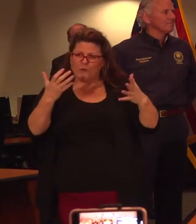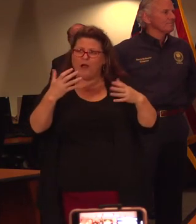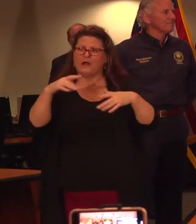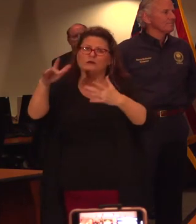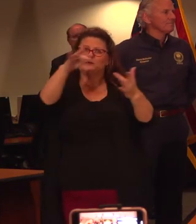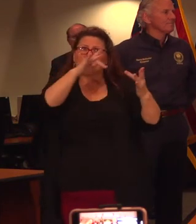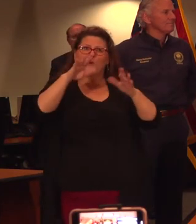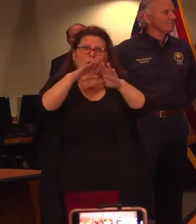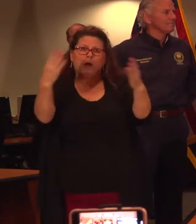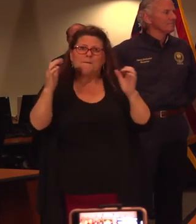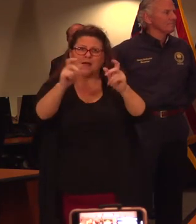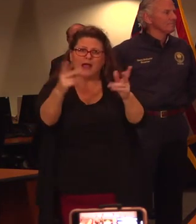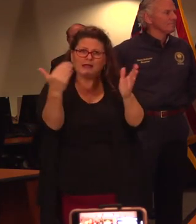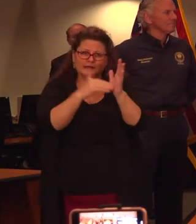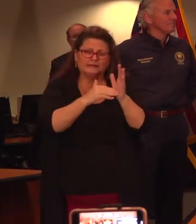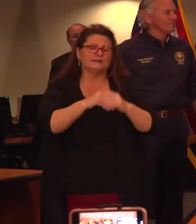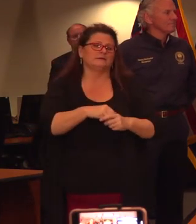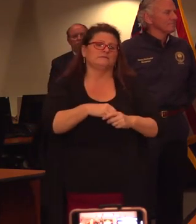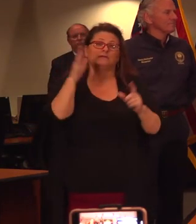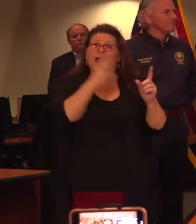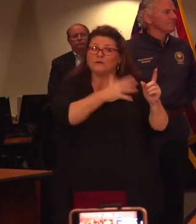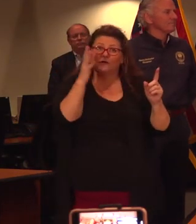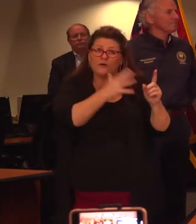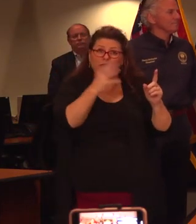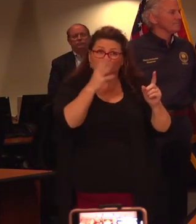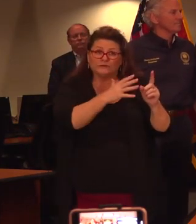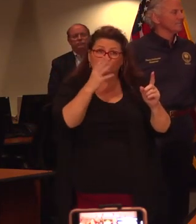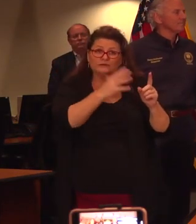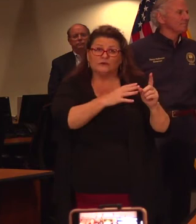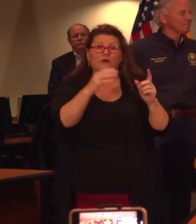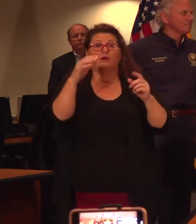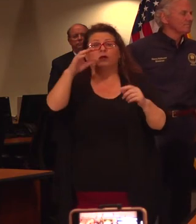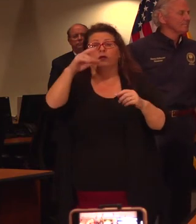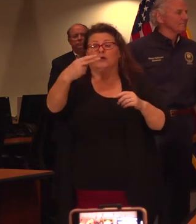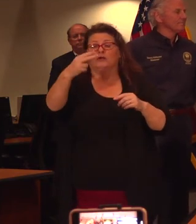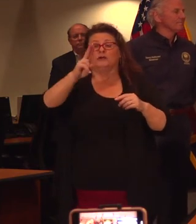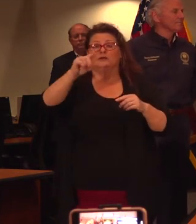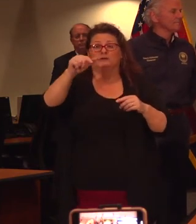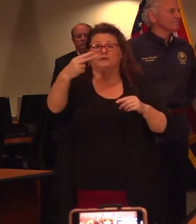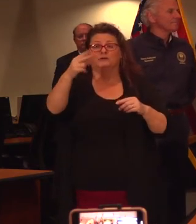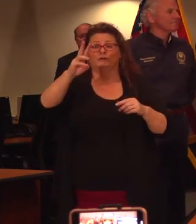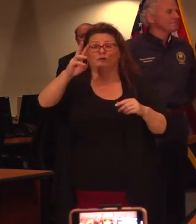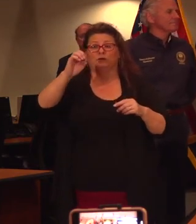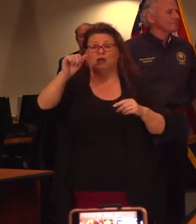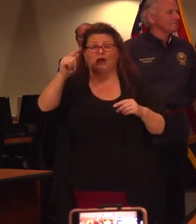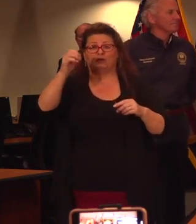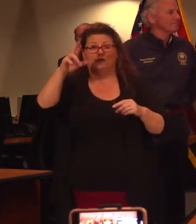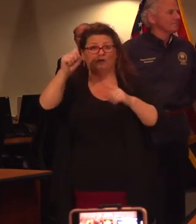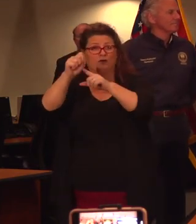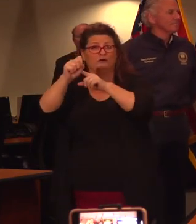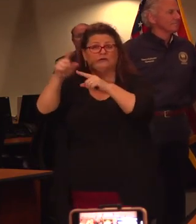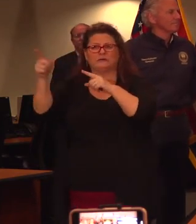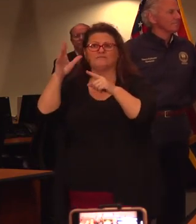industry. Likewise, with our agricultural area, with Hugh Weathers, we're talking about what we do about our farm supply and